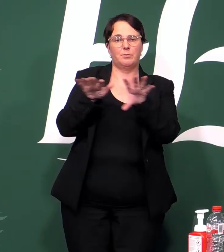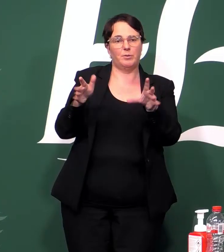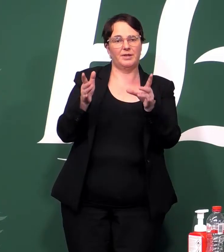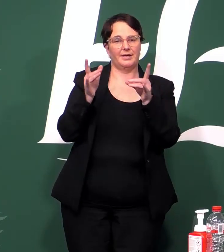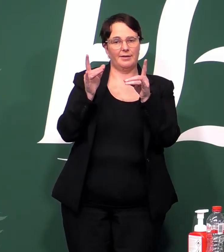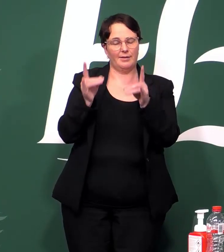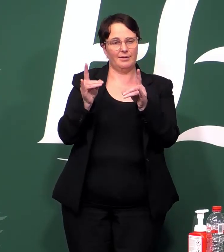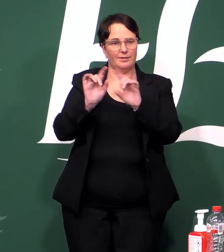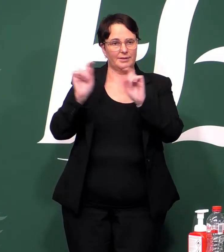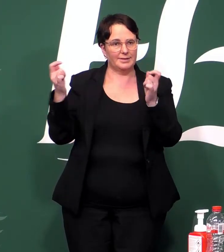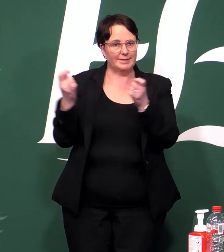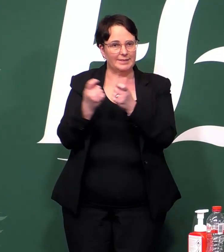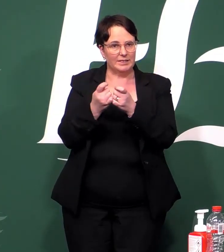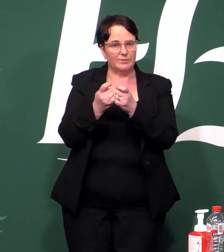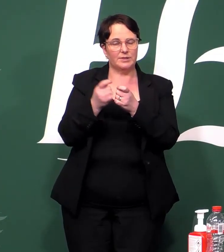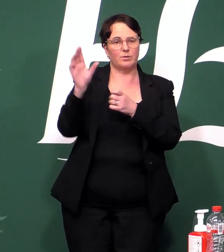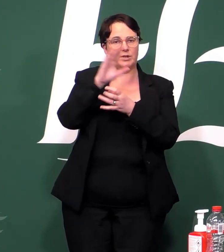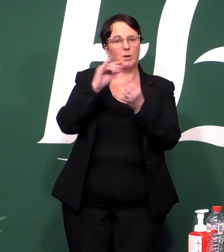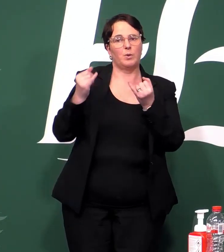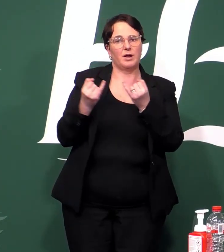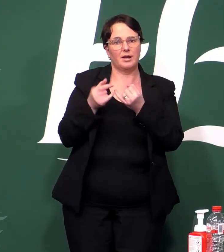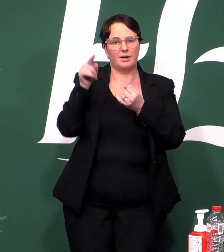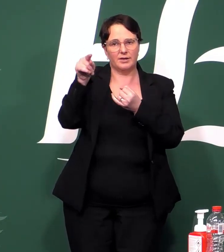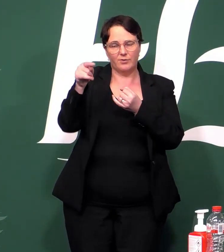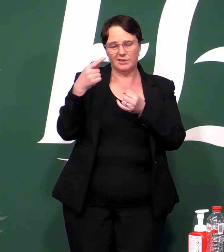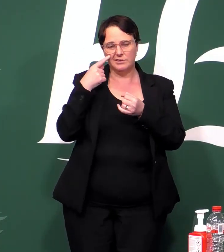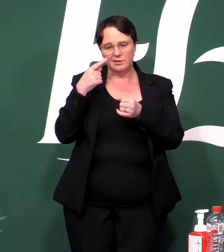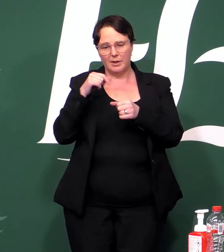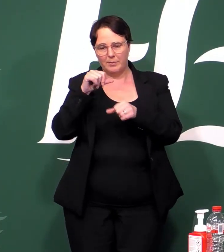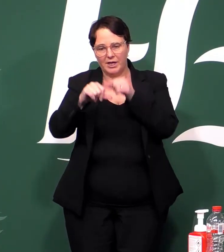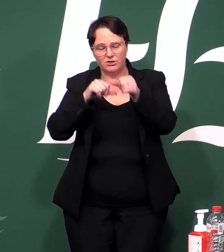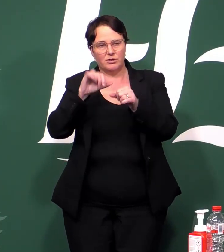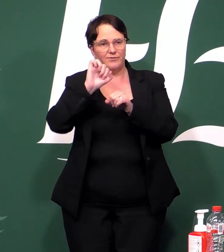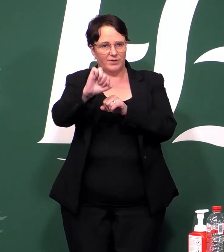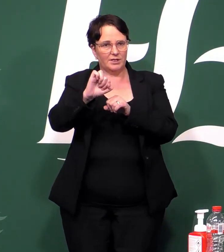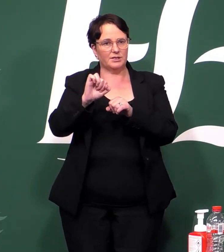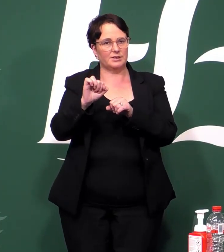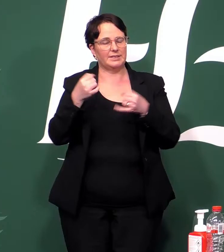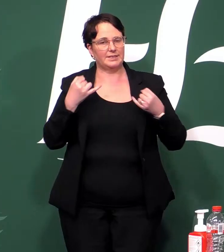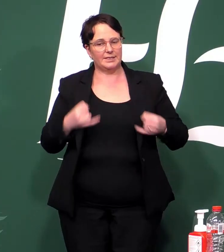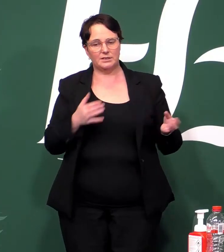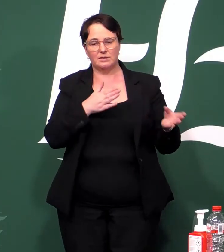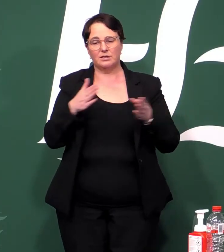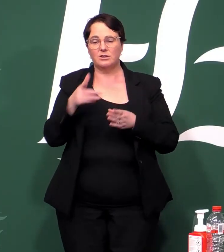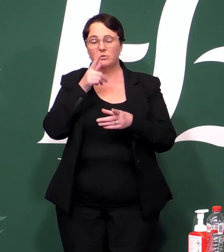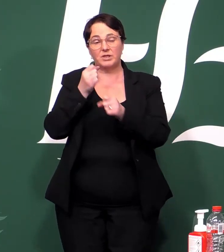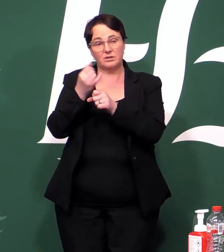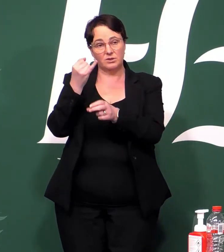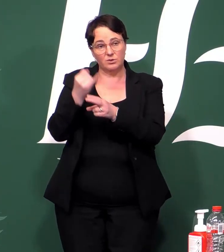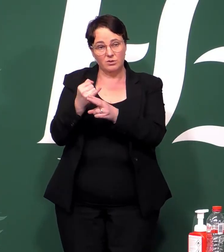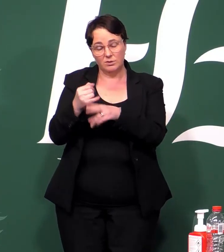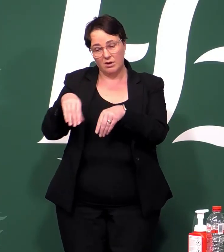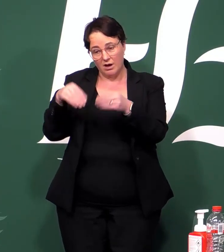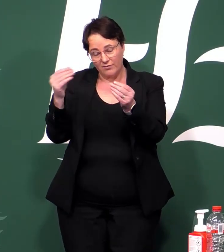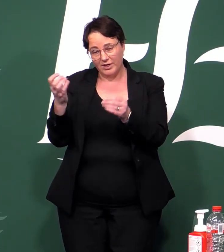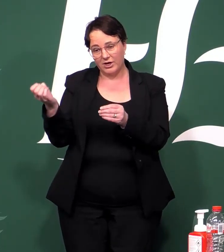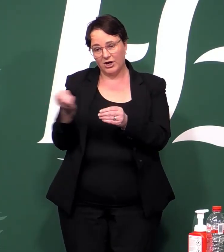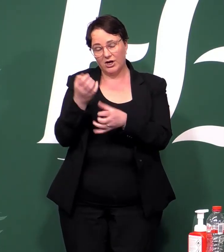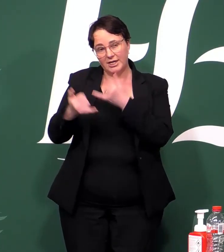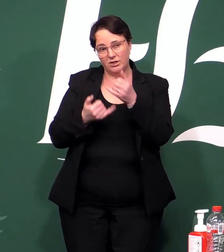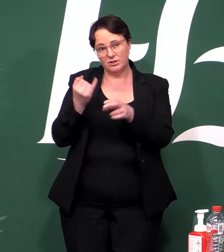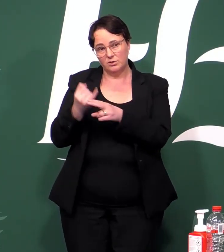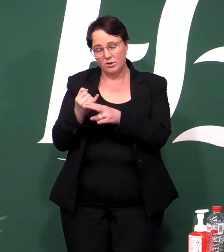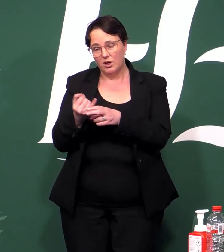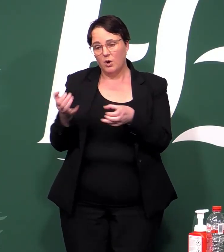what the shape of the next advice might look like based on, the trend of the disease. In terms of schools, we continue to offer in schools in early years that